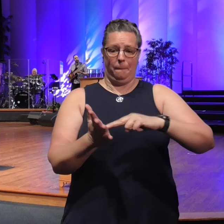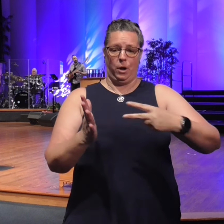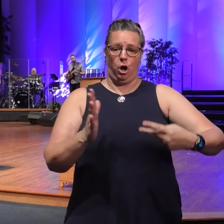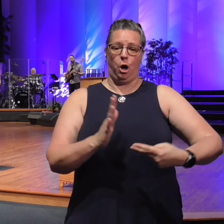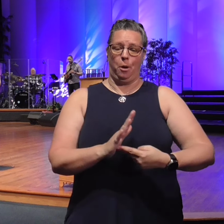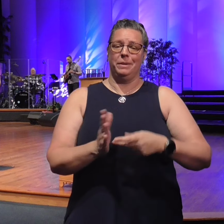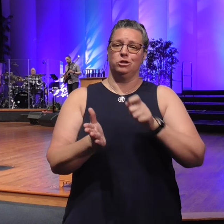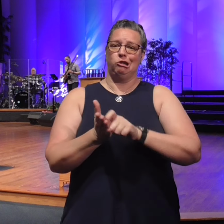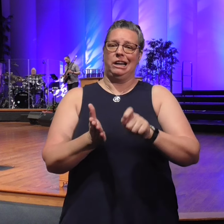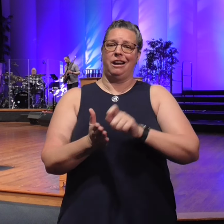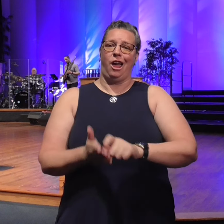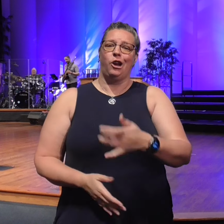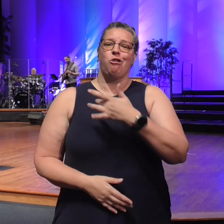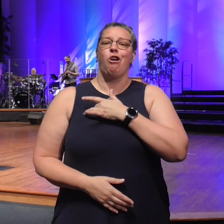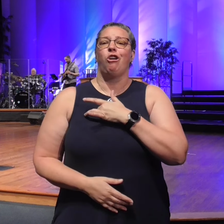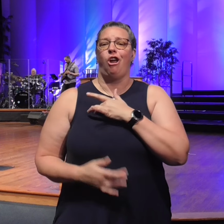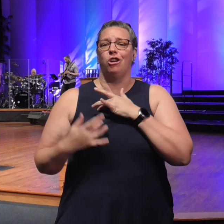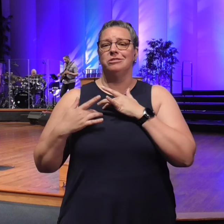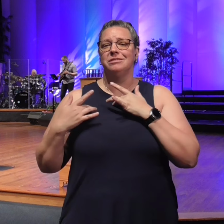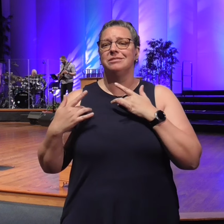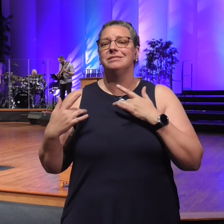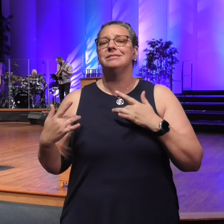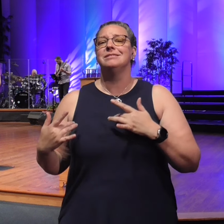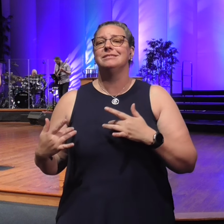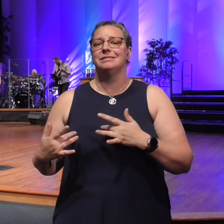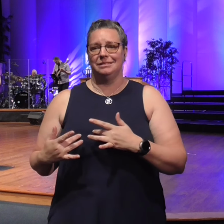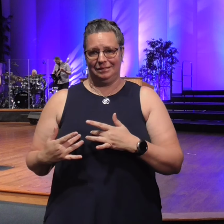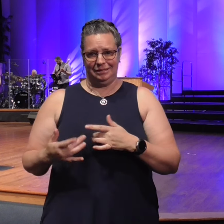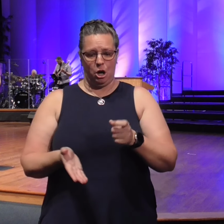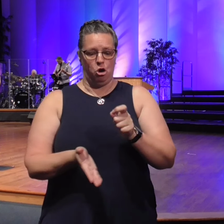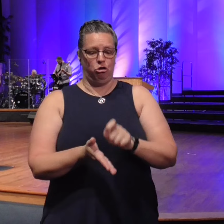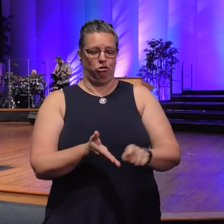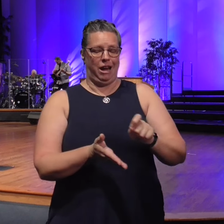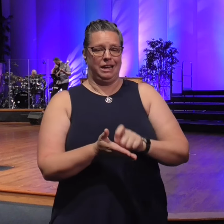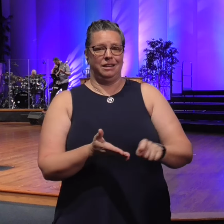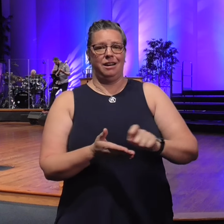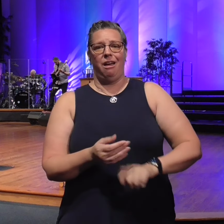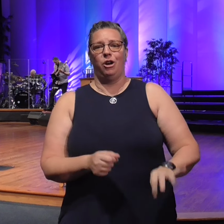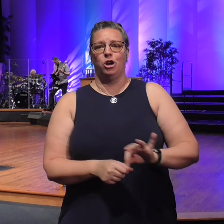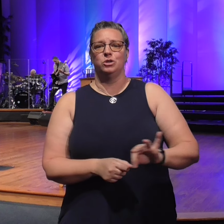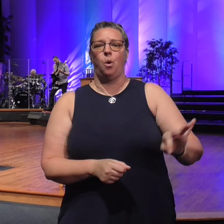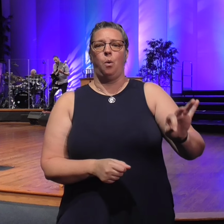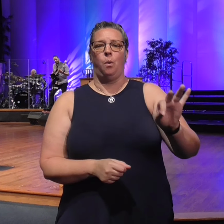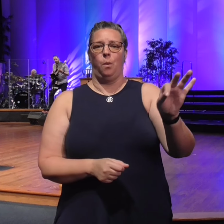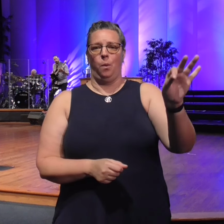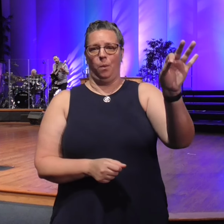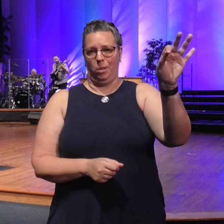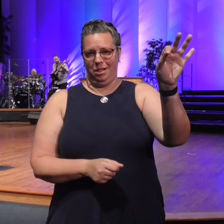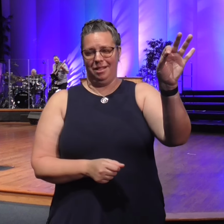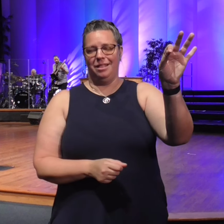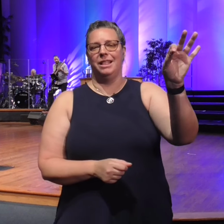our hearts. It's written on our souls.